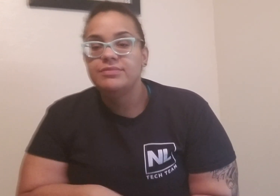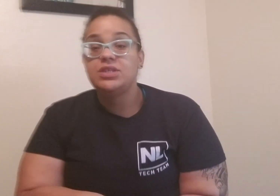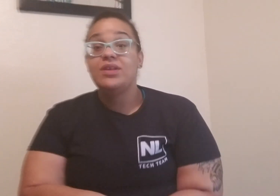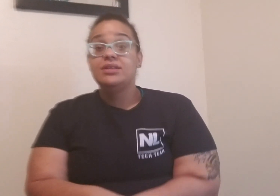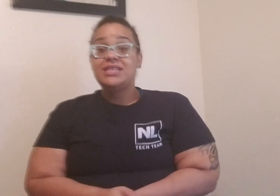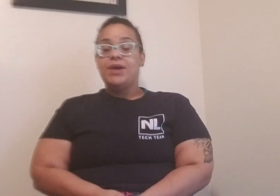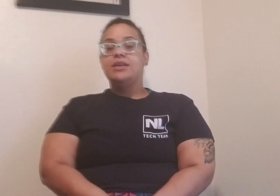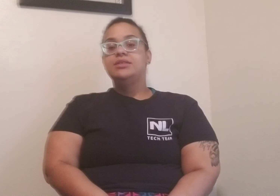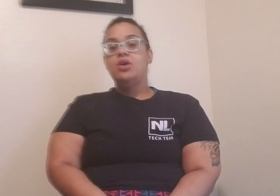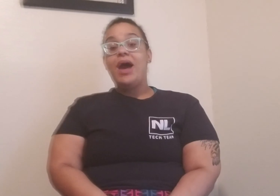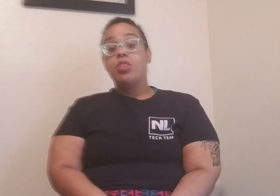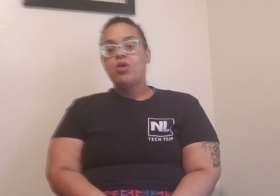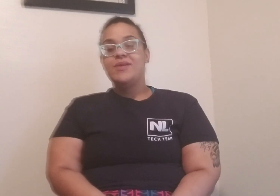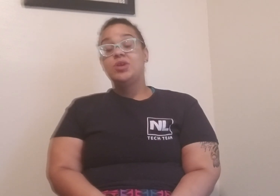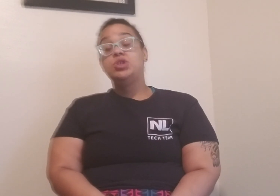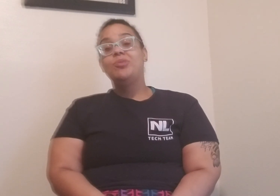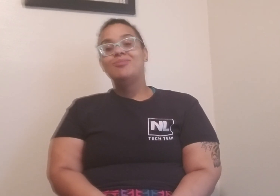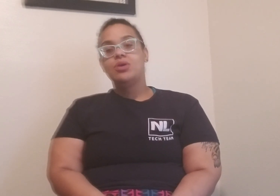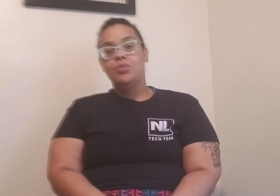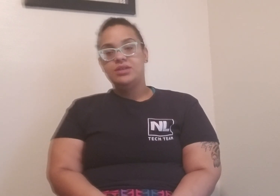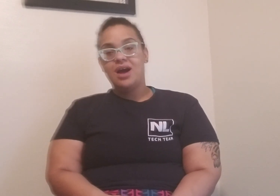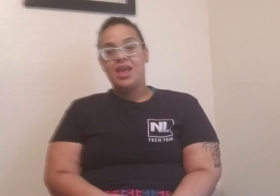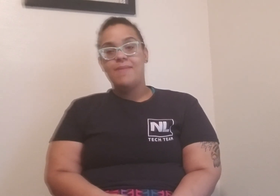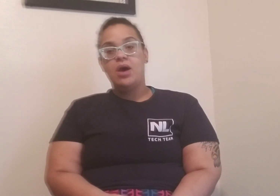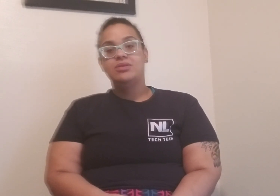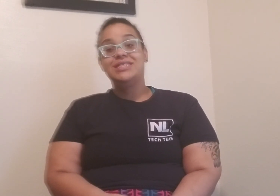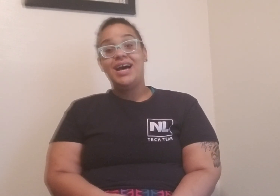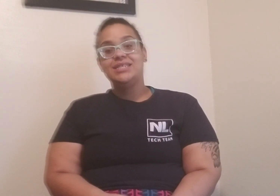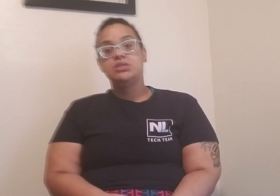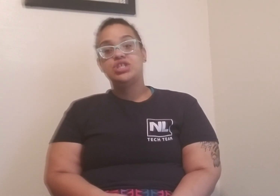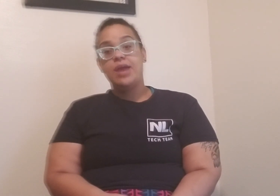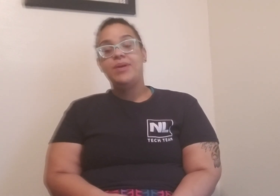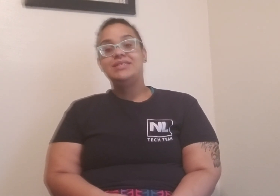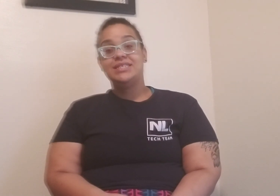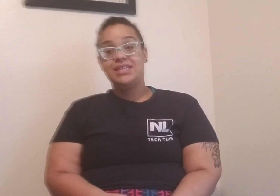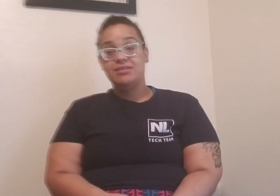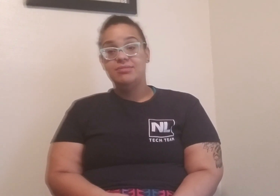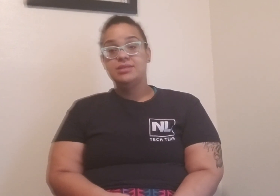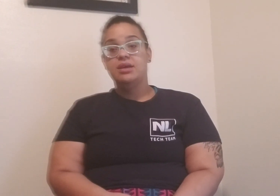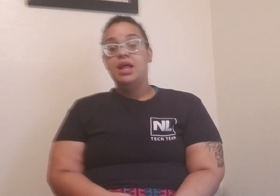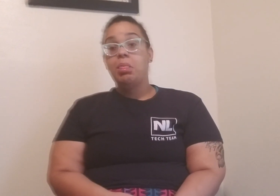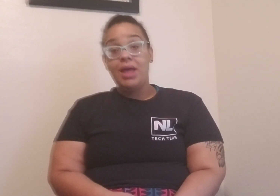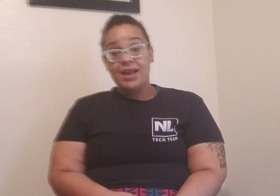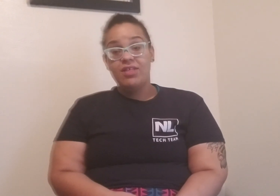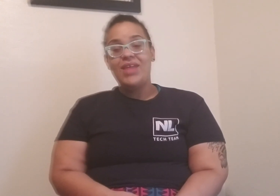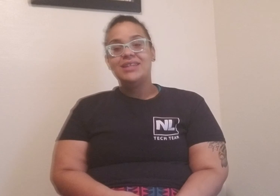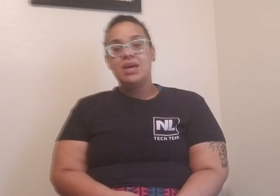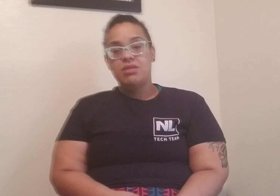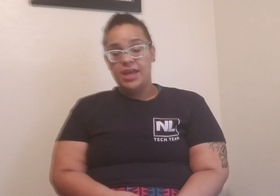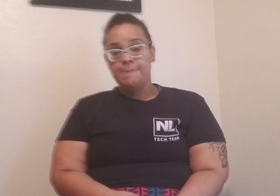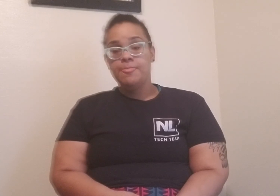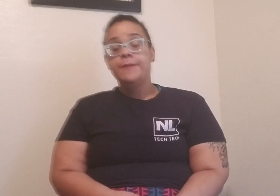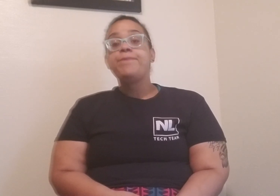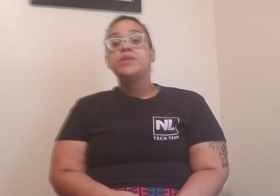the same. So mouth morphemes are super important when talking about size and shape, distance, length, that type of thing.